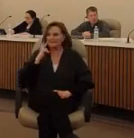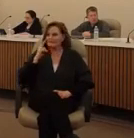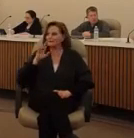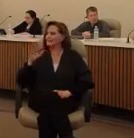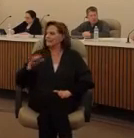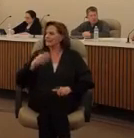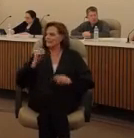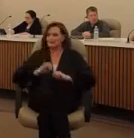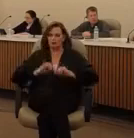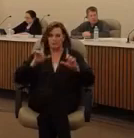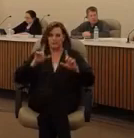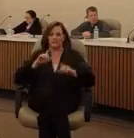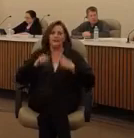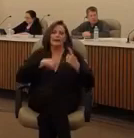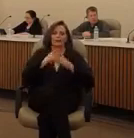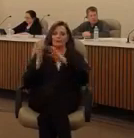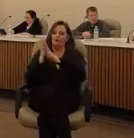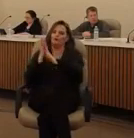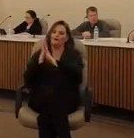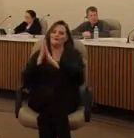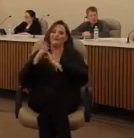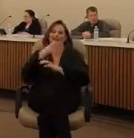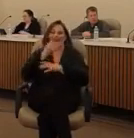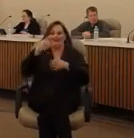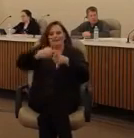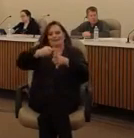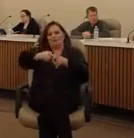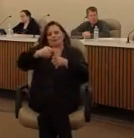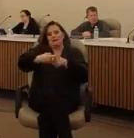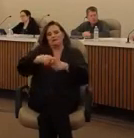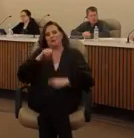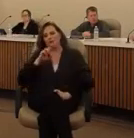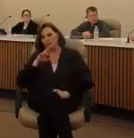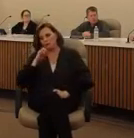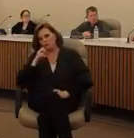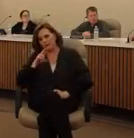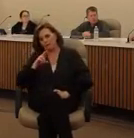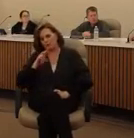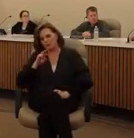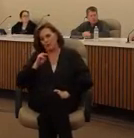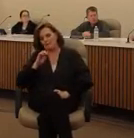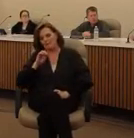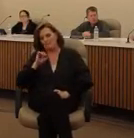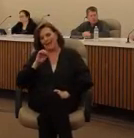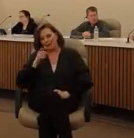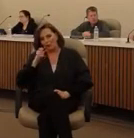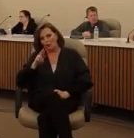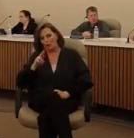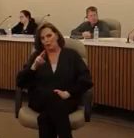his screen. It was about traffic and the intersection of River Meadow Drive and...